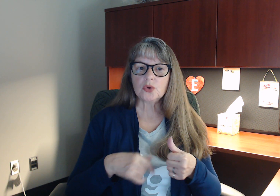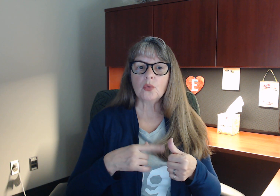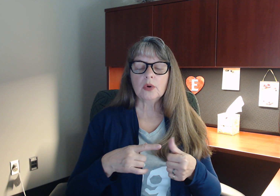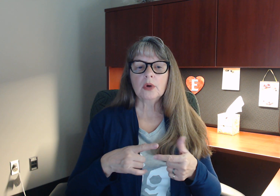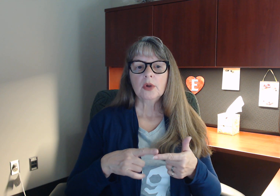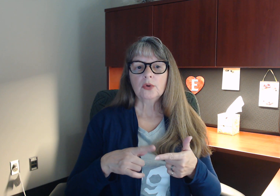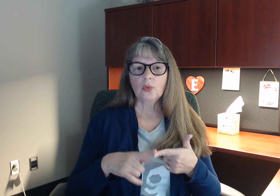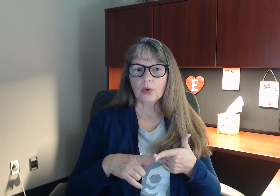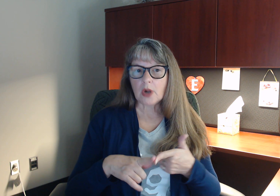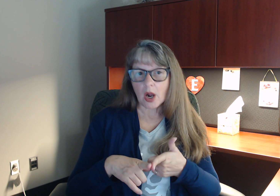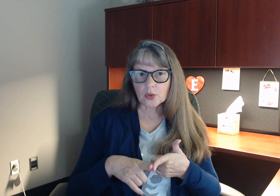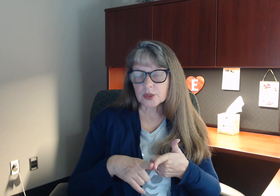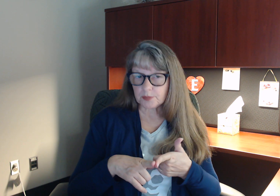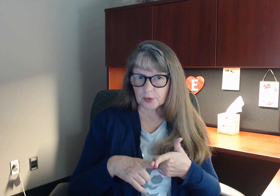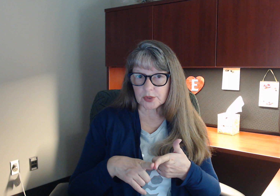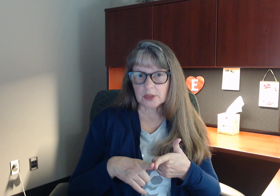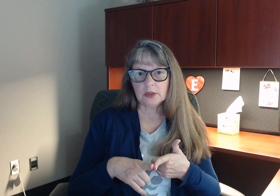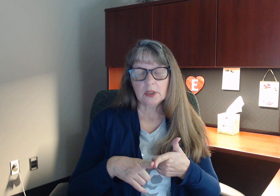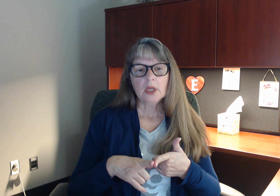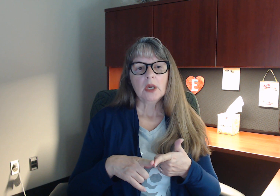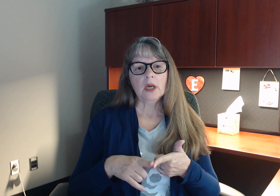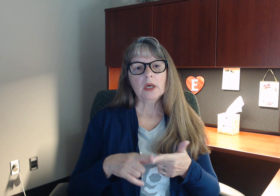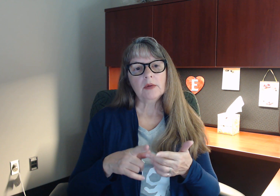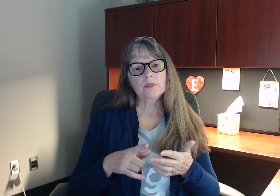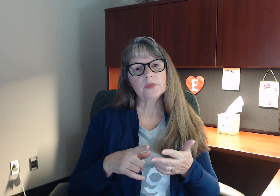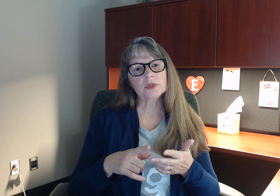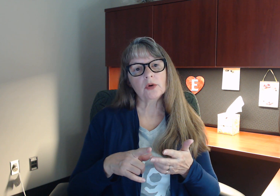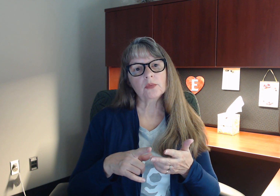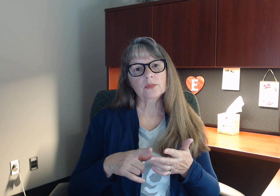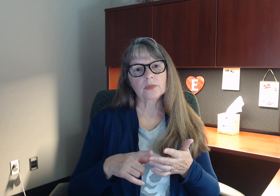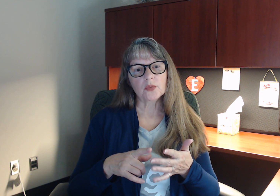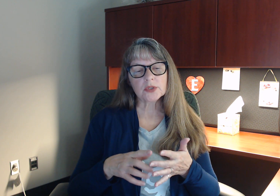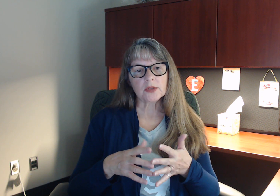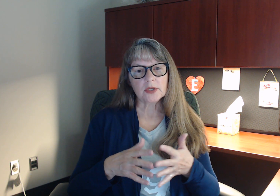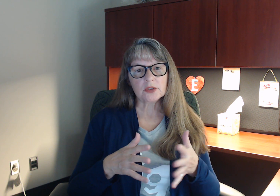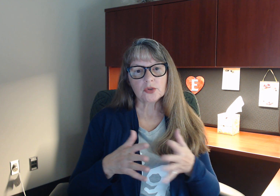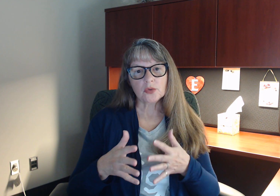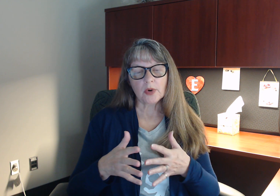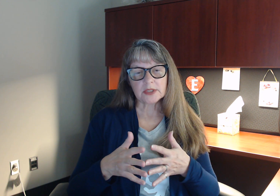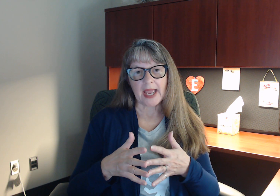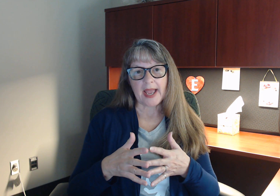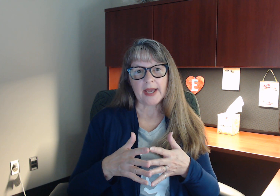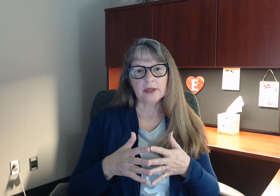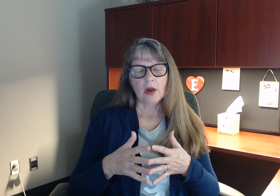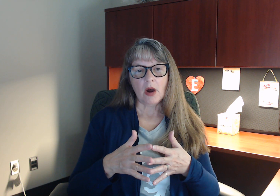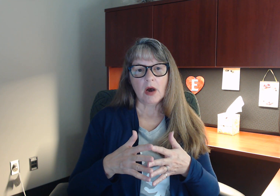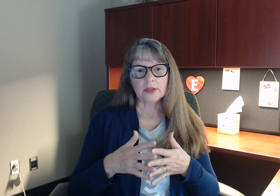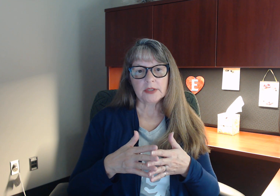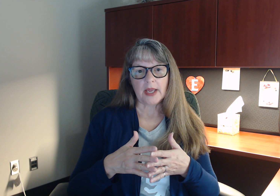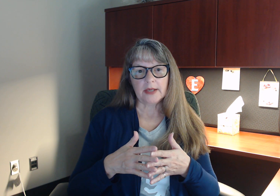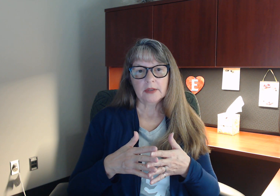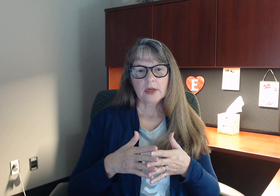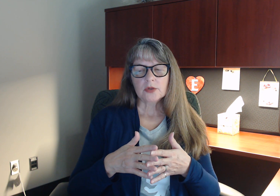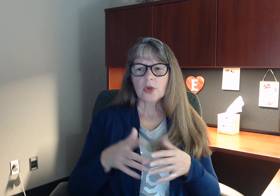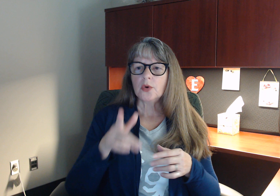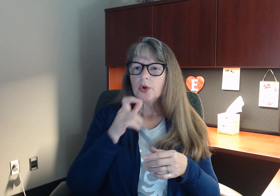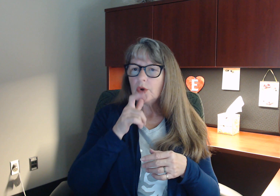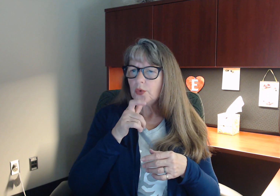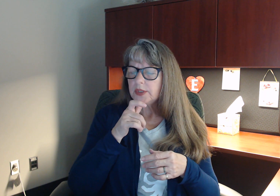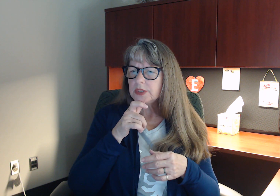senator, your congressperson. So those are the things that you want to add onto that. So who is